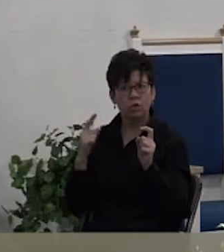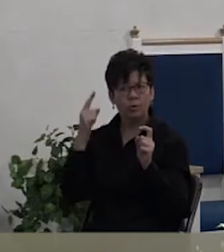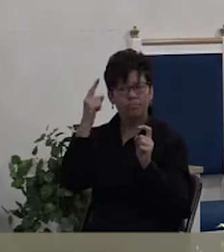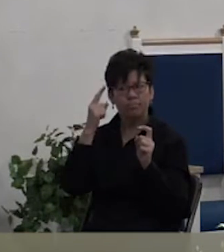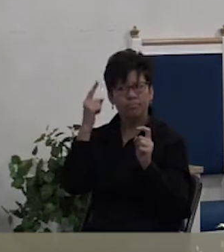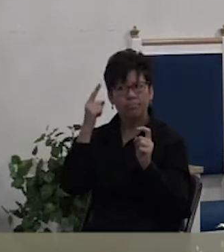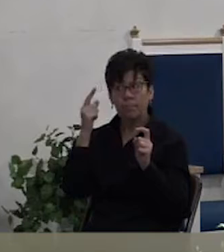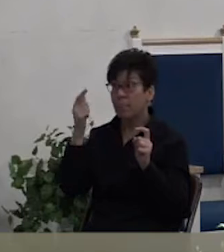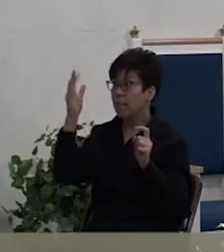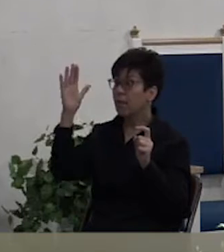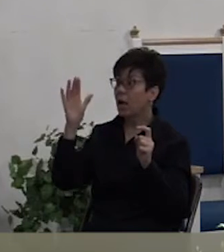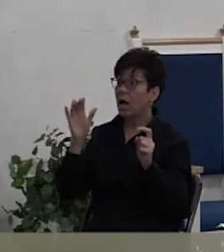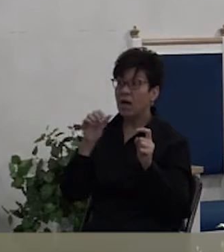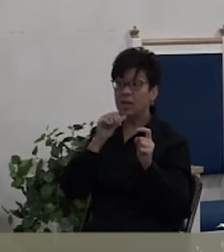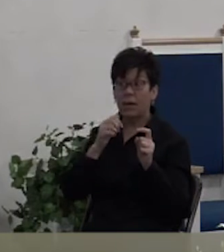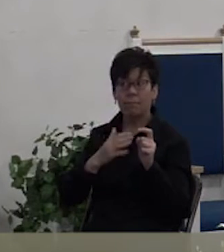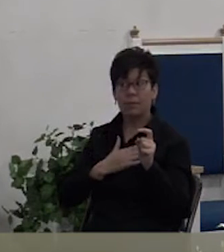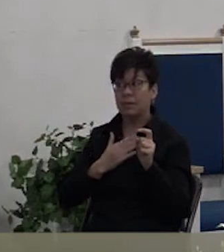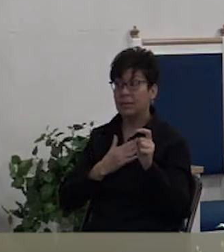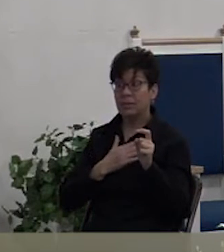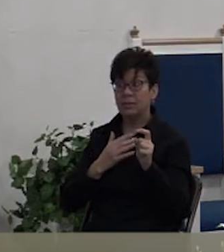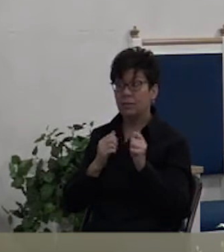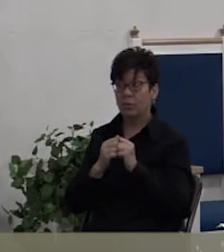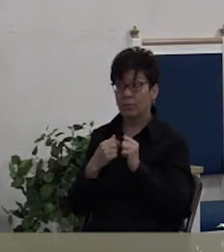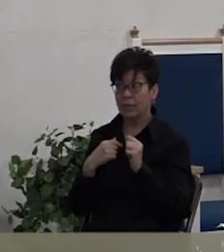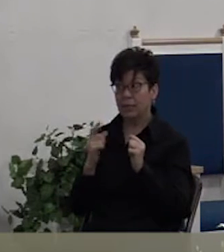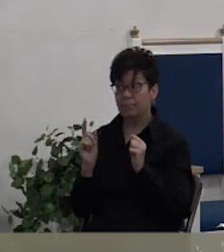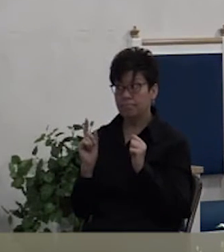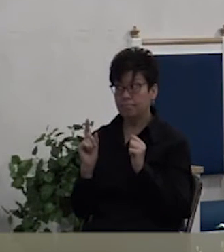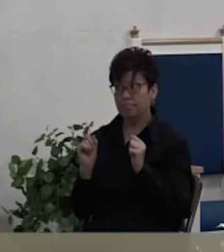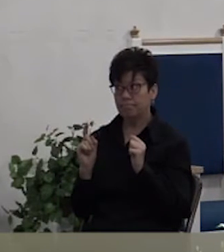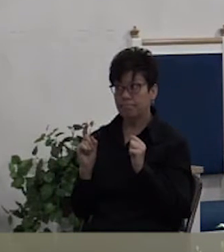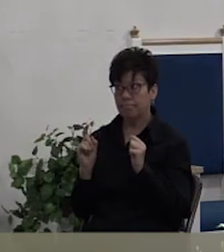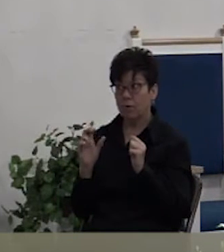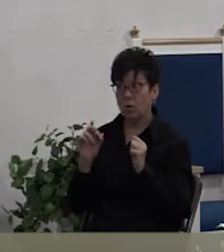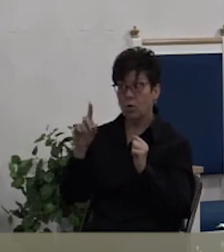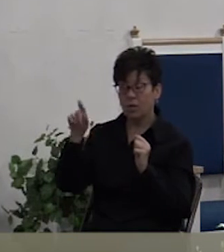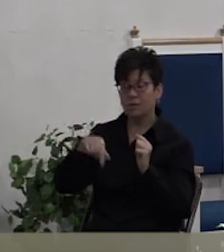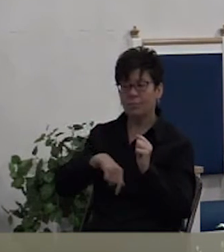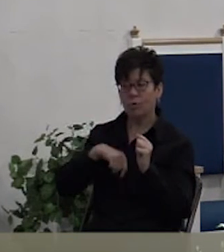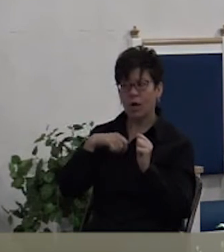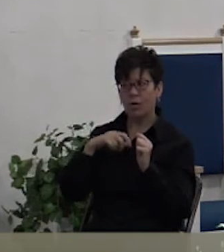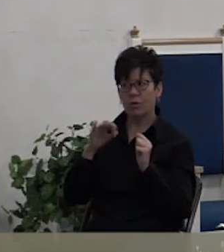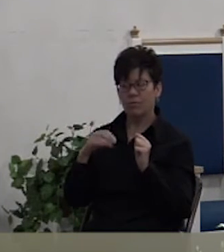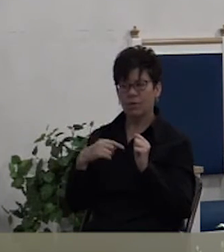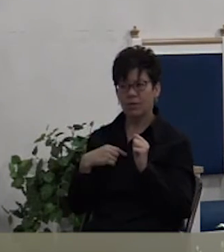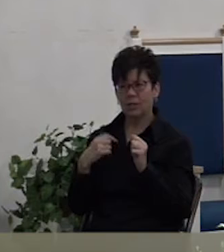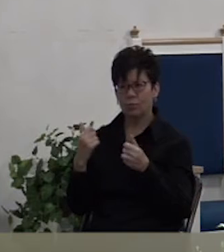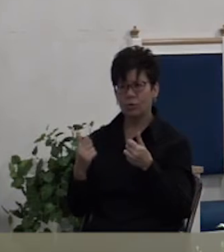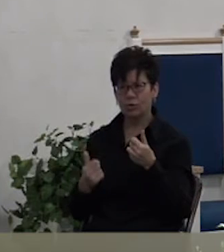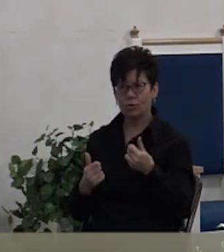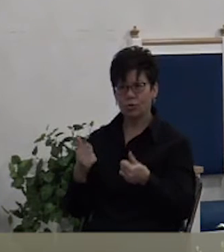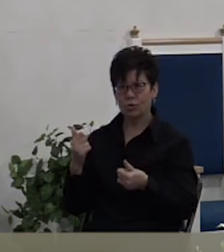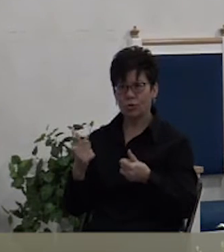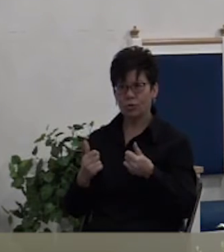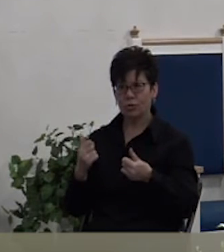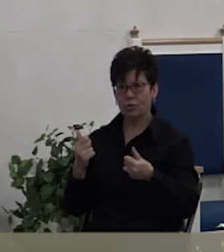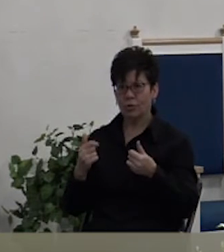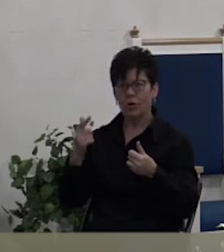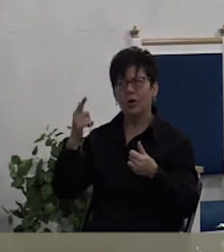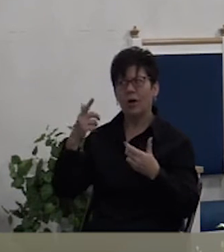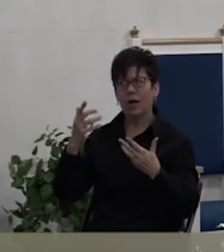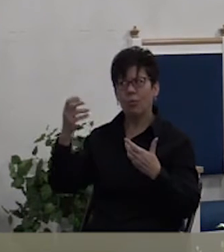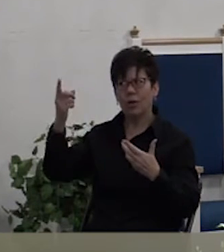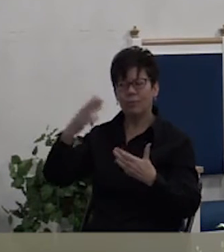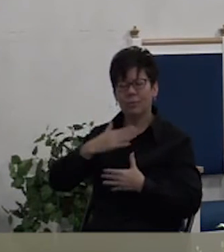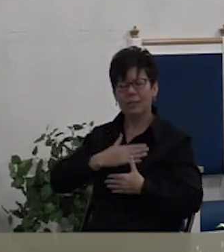Is God displeased with me? Or is God proud of me? I want him to be pleased